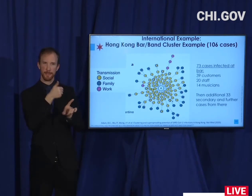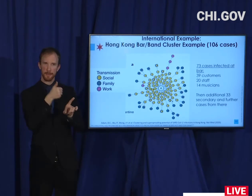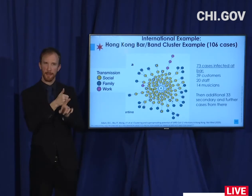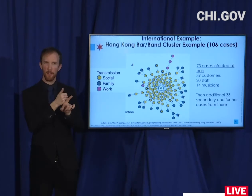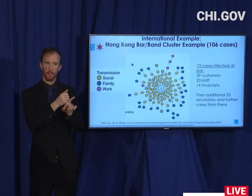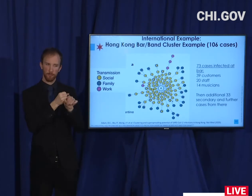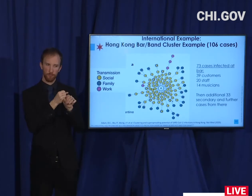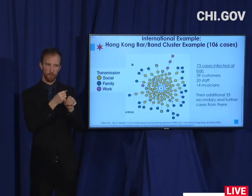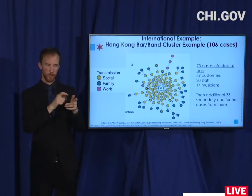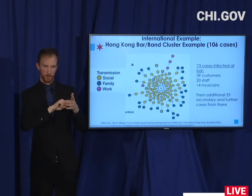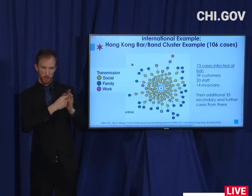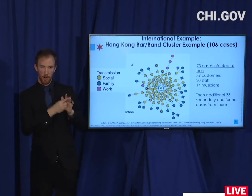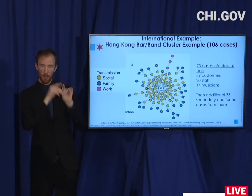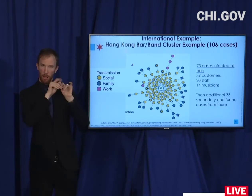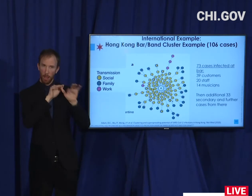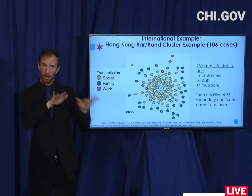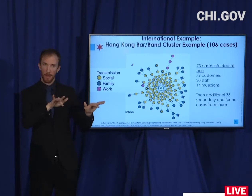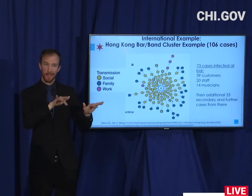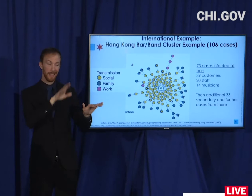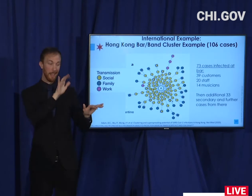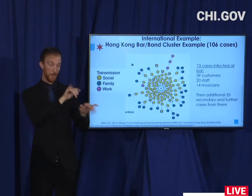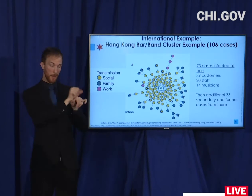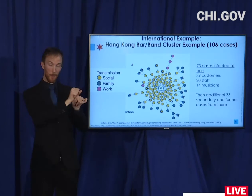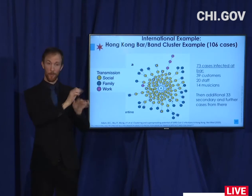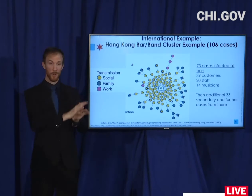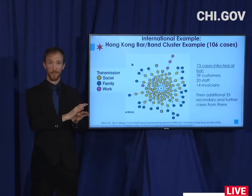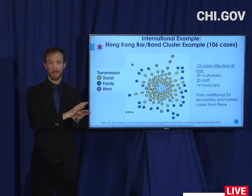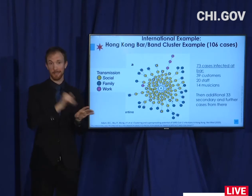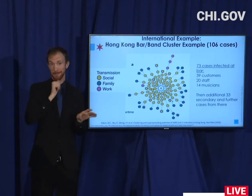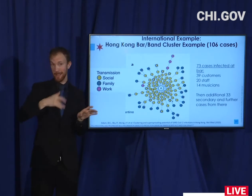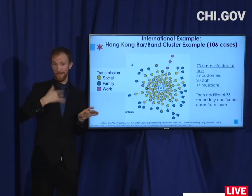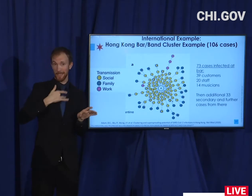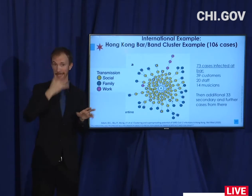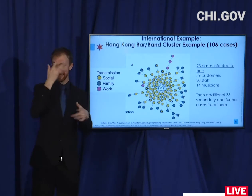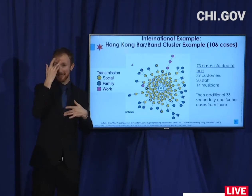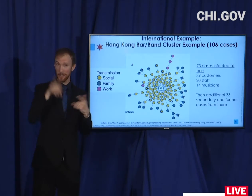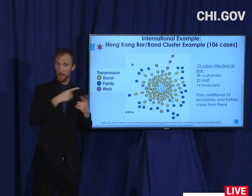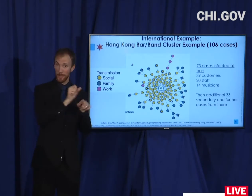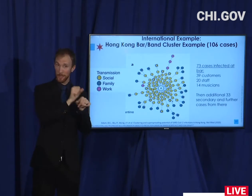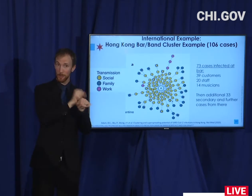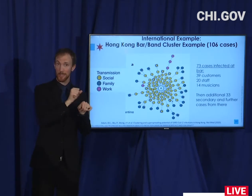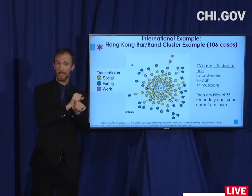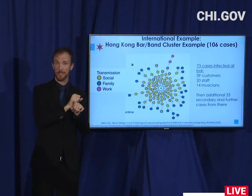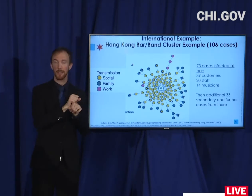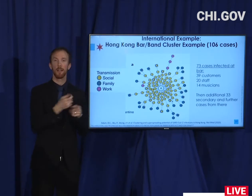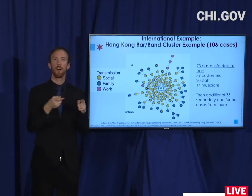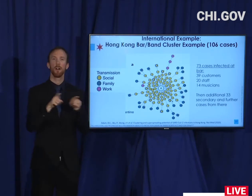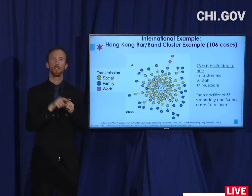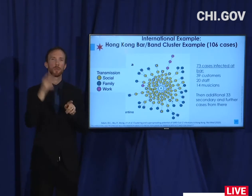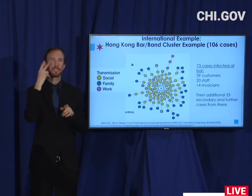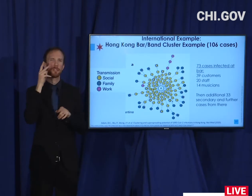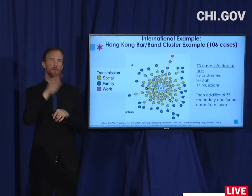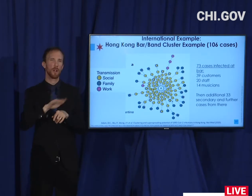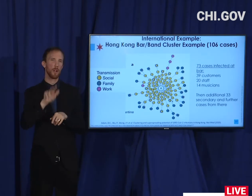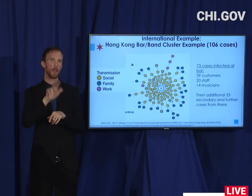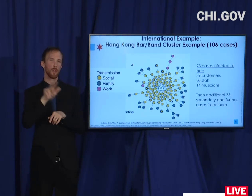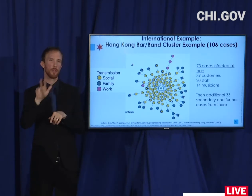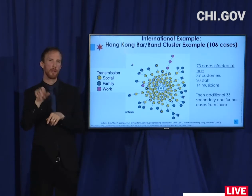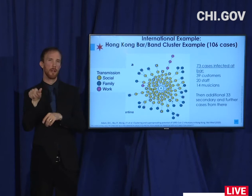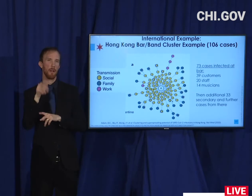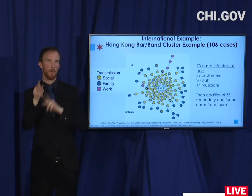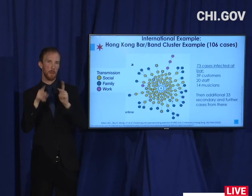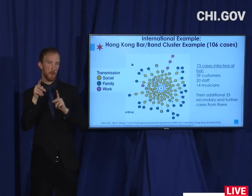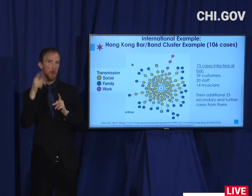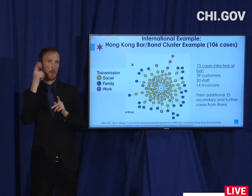time. And then what you see in this pattern, an additional 33 secondary and further cases from there. The blue representing